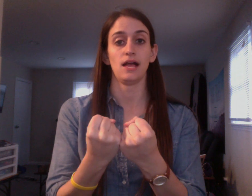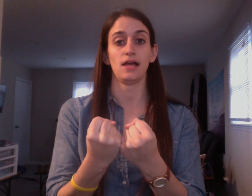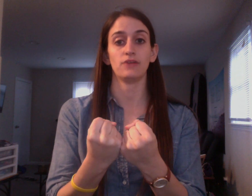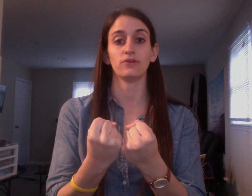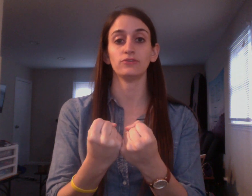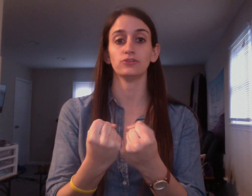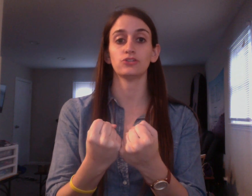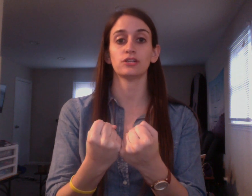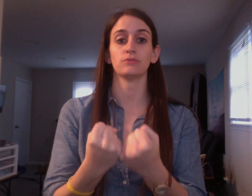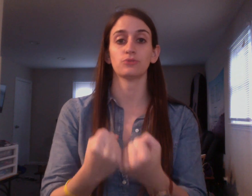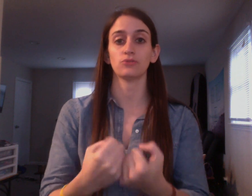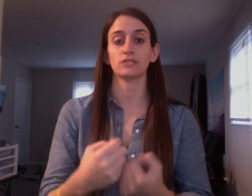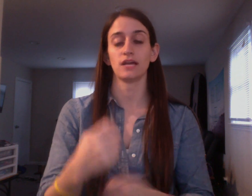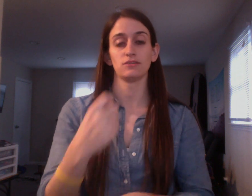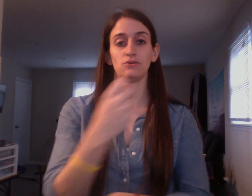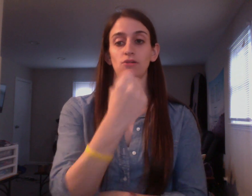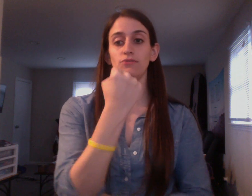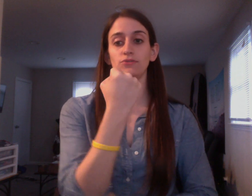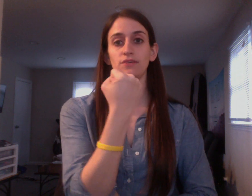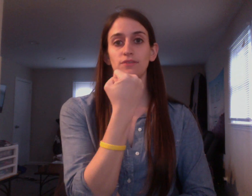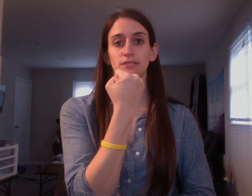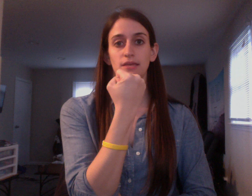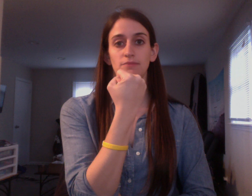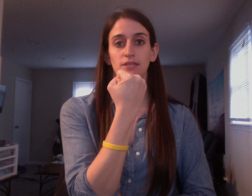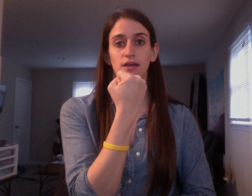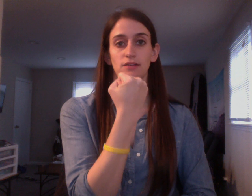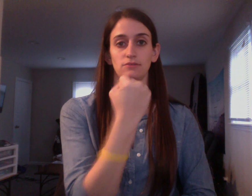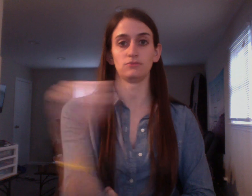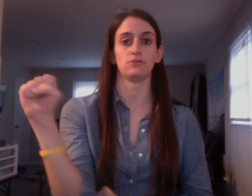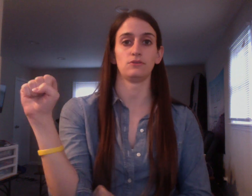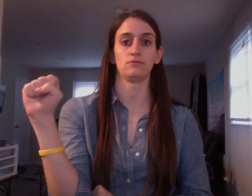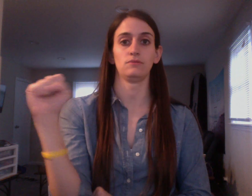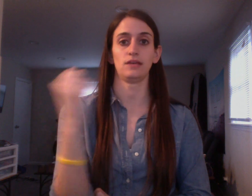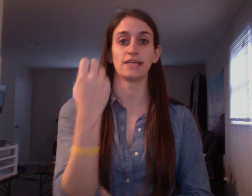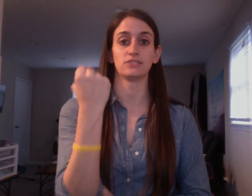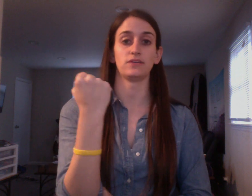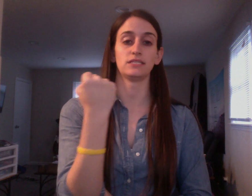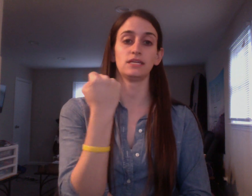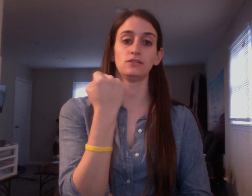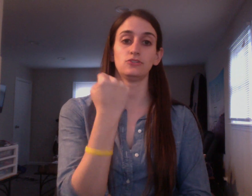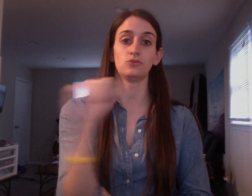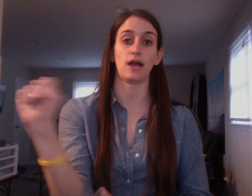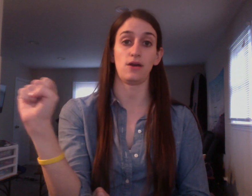and revolution, protest, all those have the same sign. So S facing in, two out.